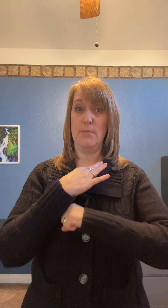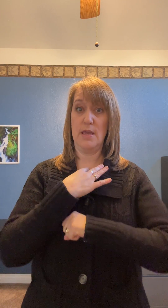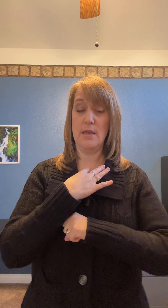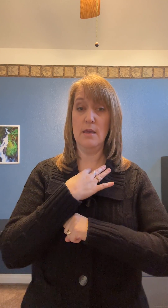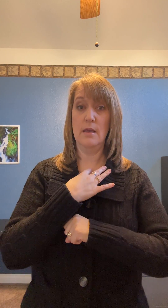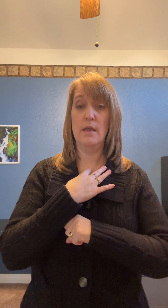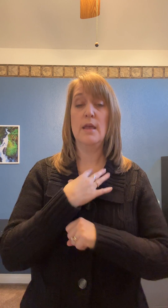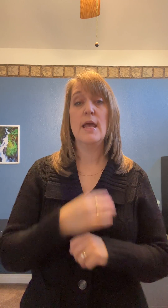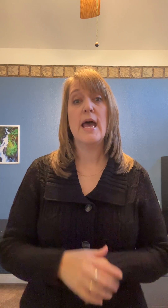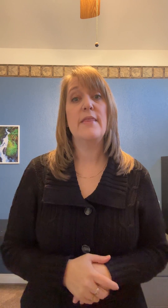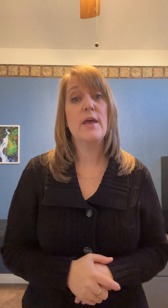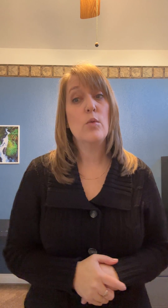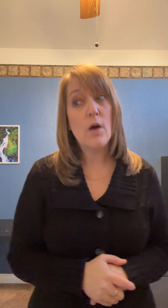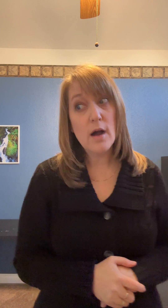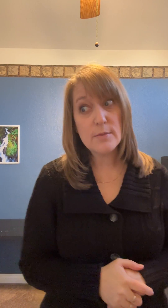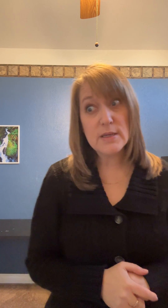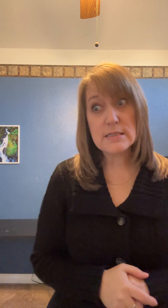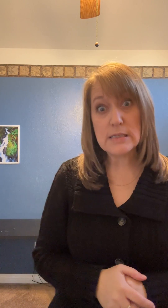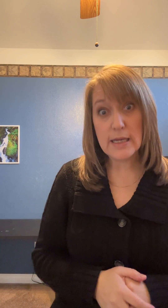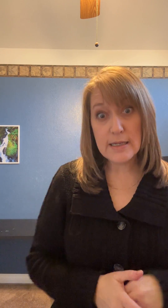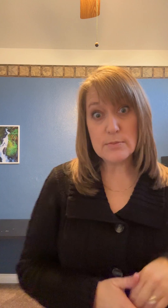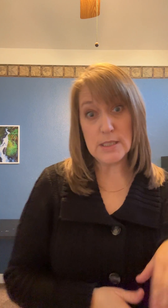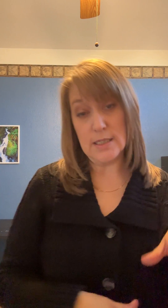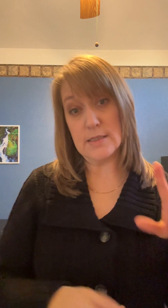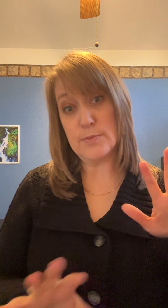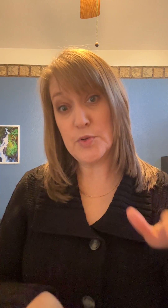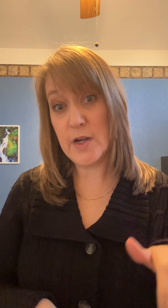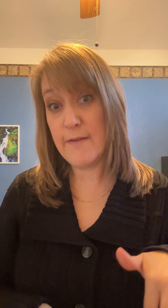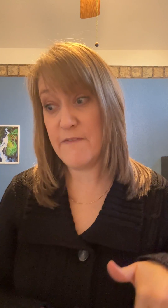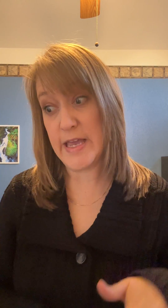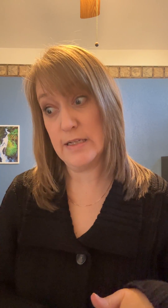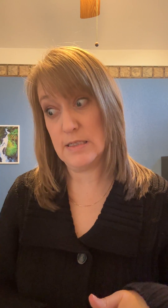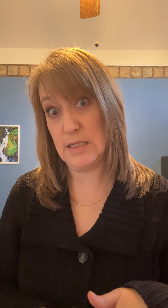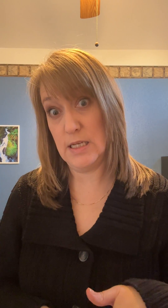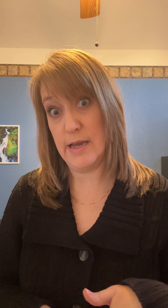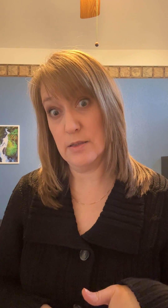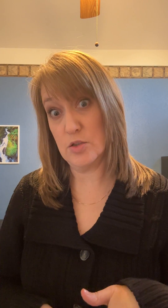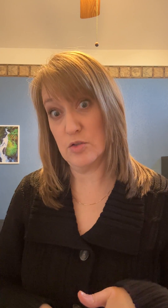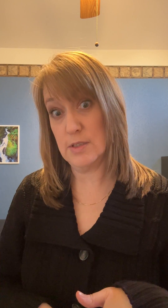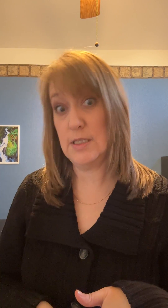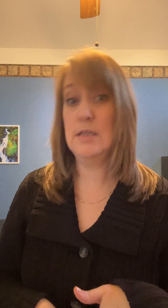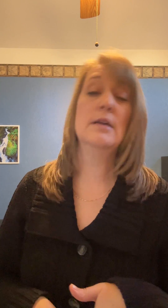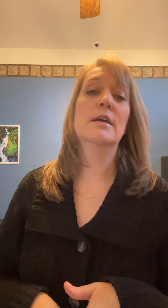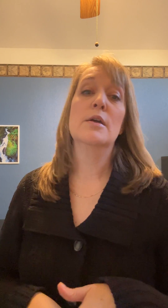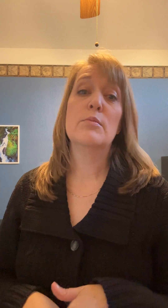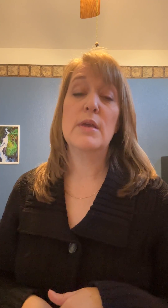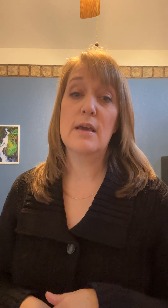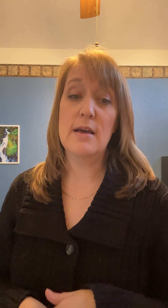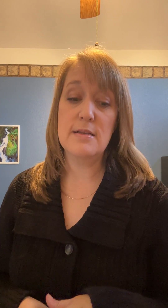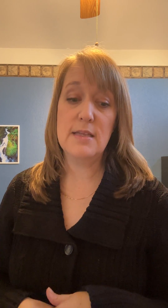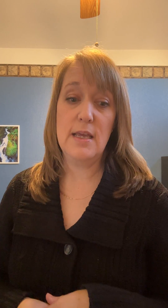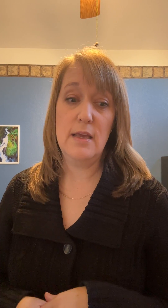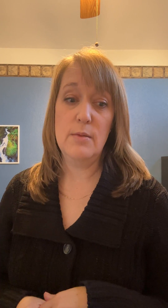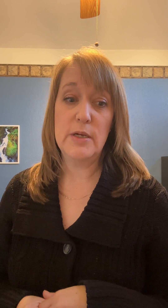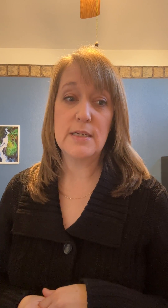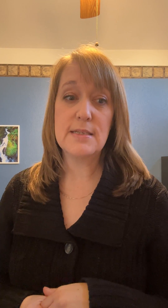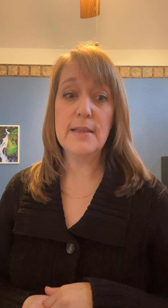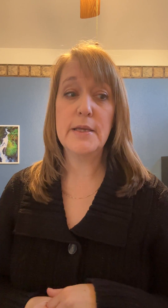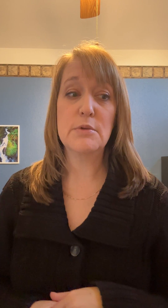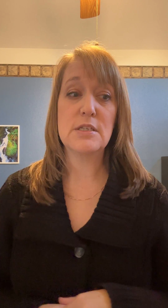me. And then walk beside me is pretty fancy, actually, because in American Sign Language, there's